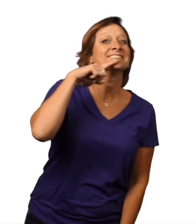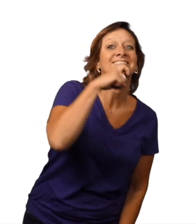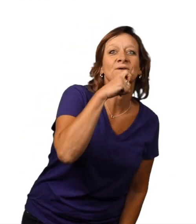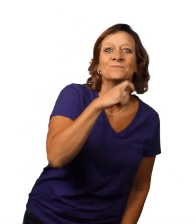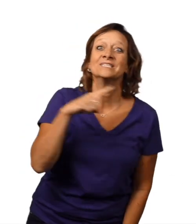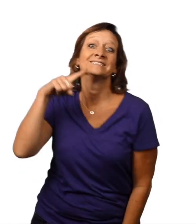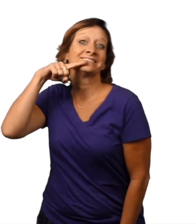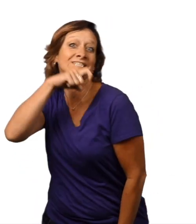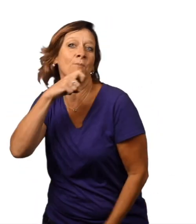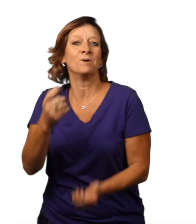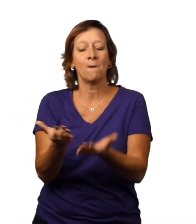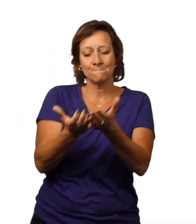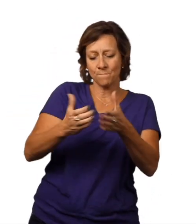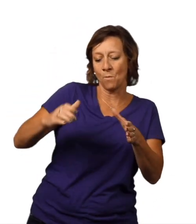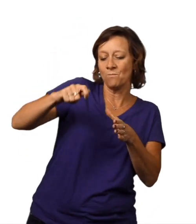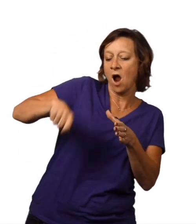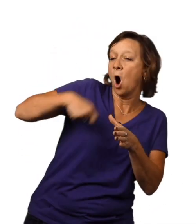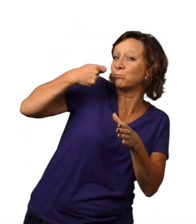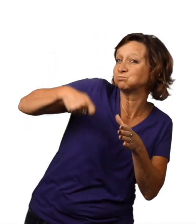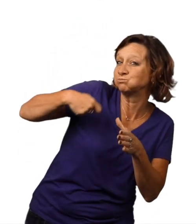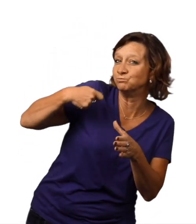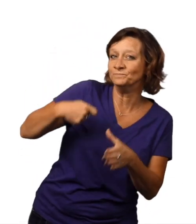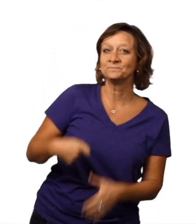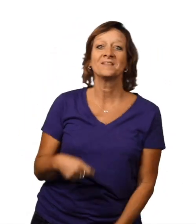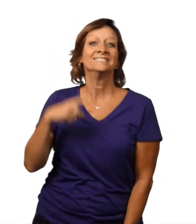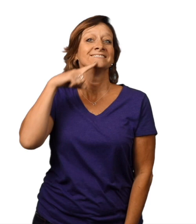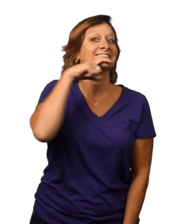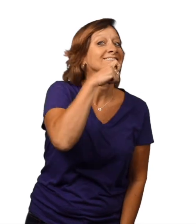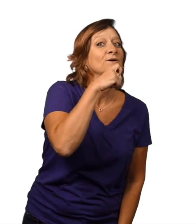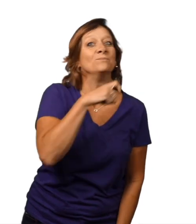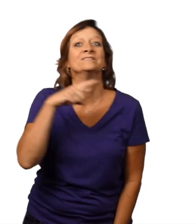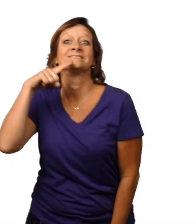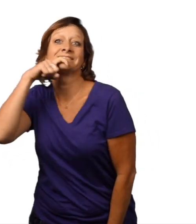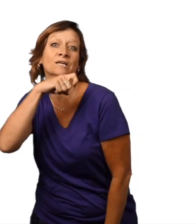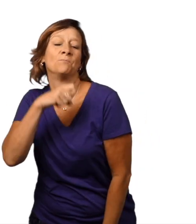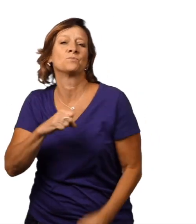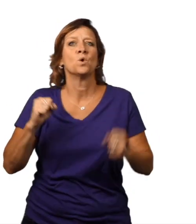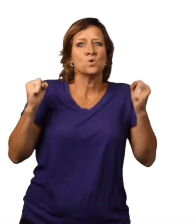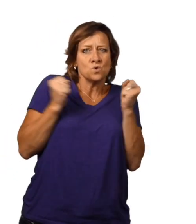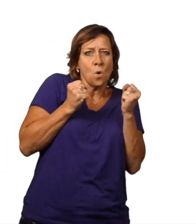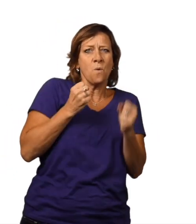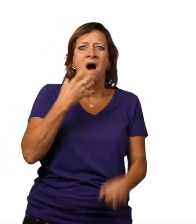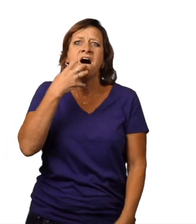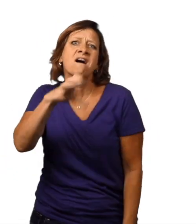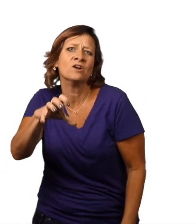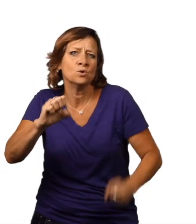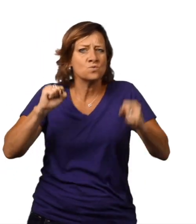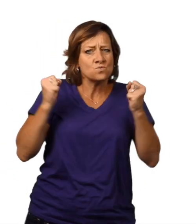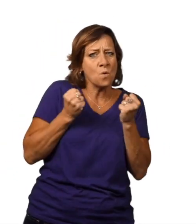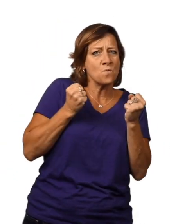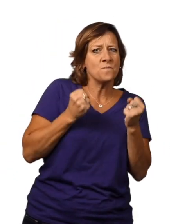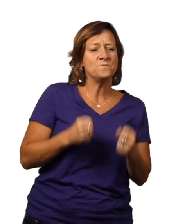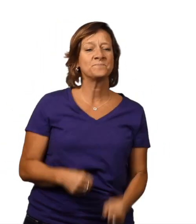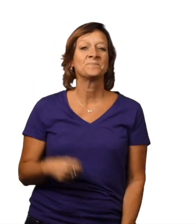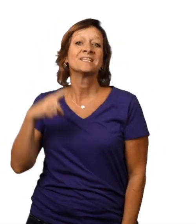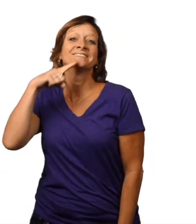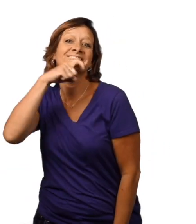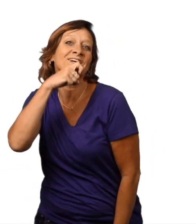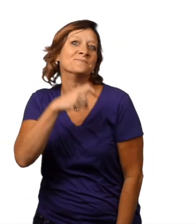Cereal, cereal. Bowl, scoop, eat. Cereal, cereal. Cold, hot, cold.